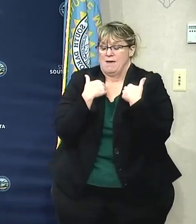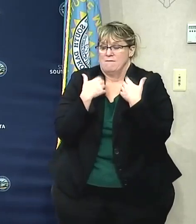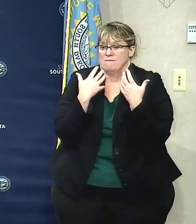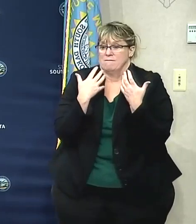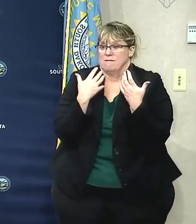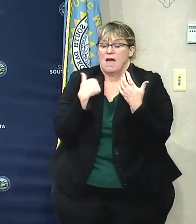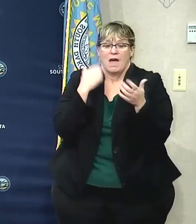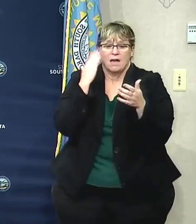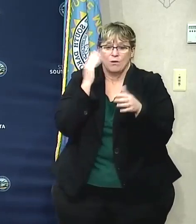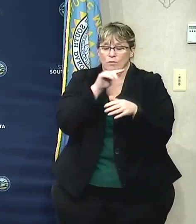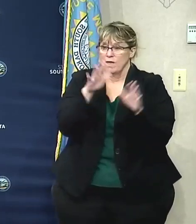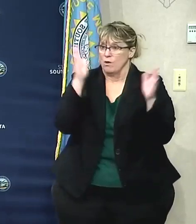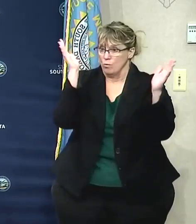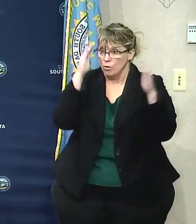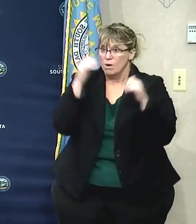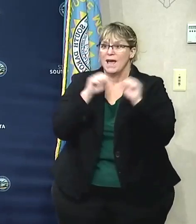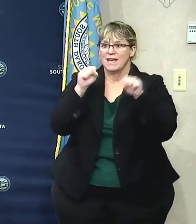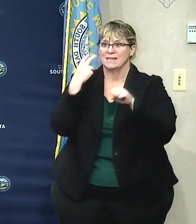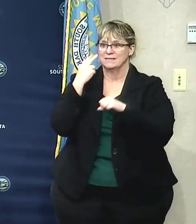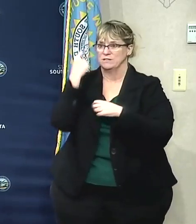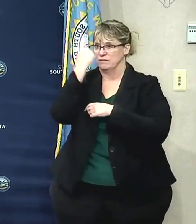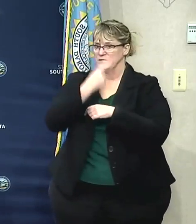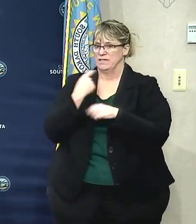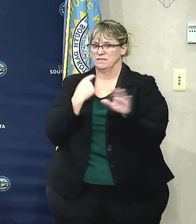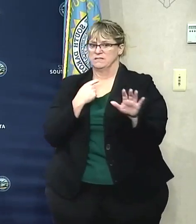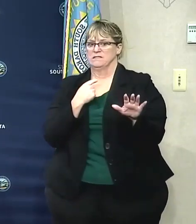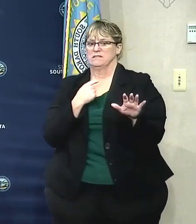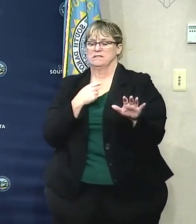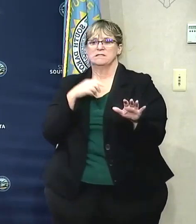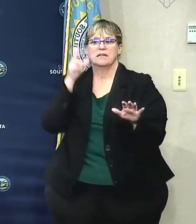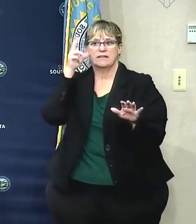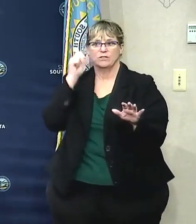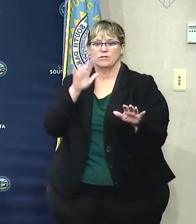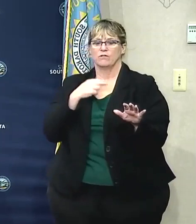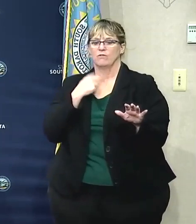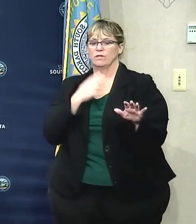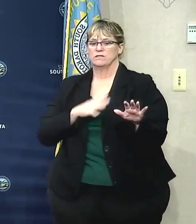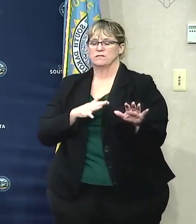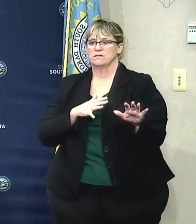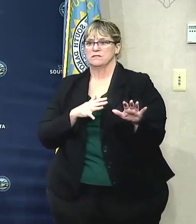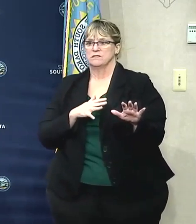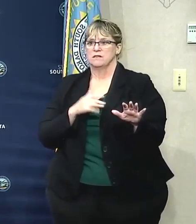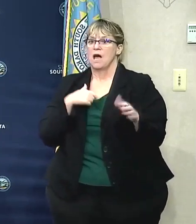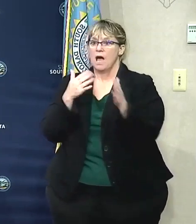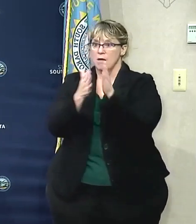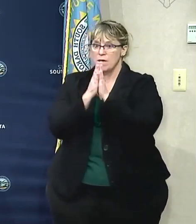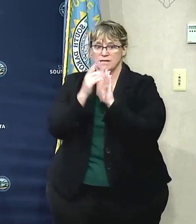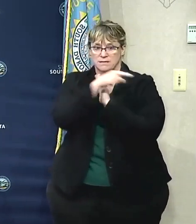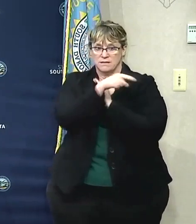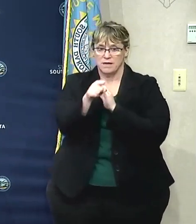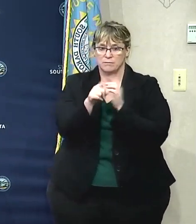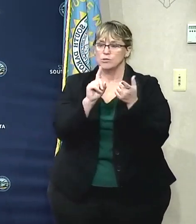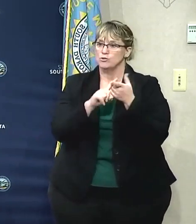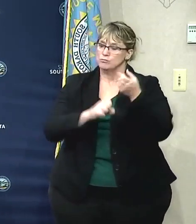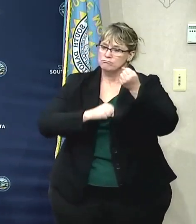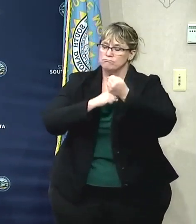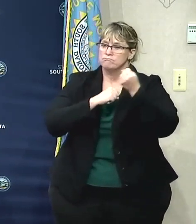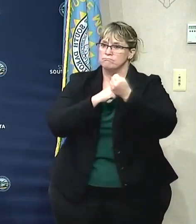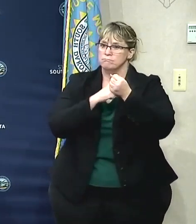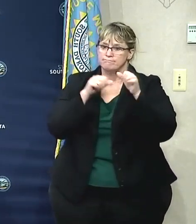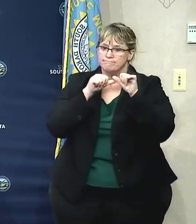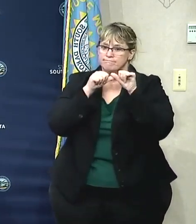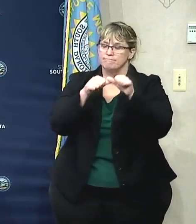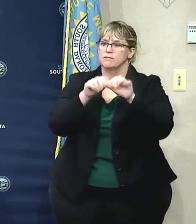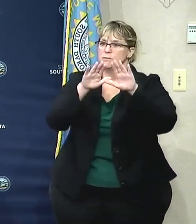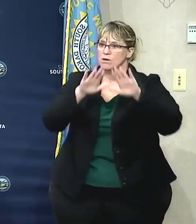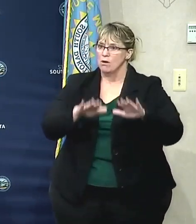that they are worried. I can see it on their faces. I hear it in their voices. I am asking them to be steadfast, to